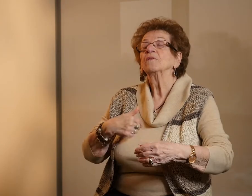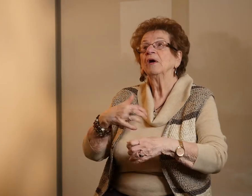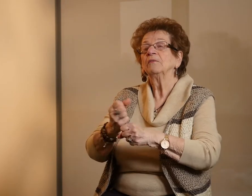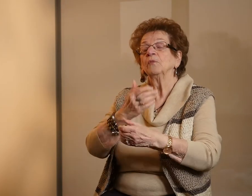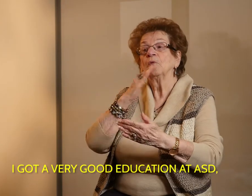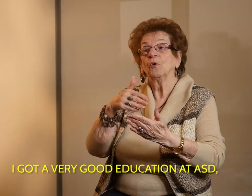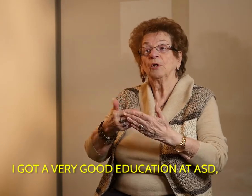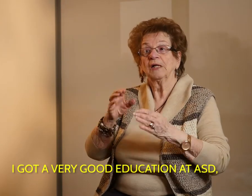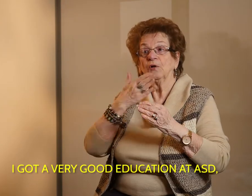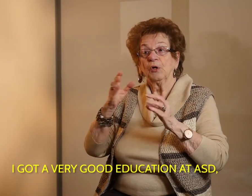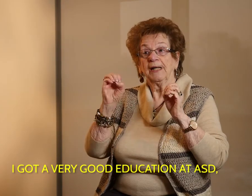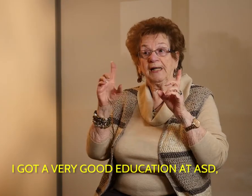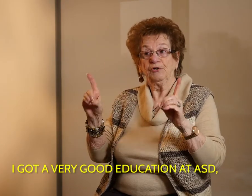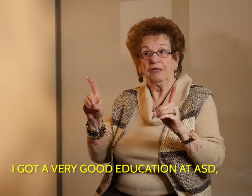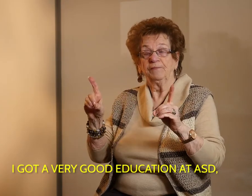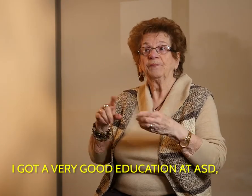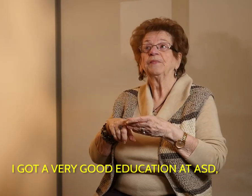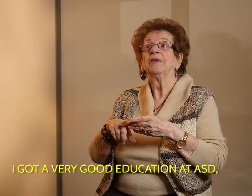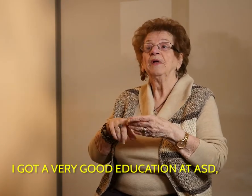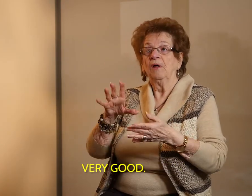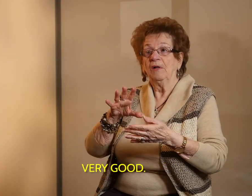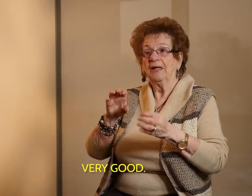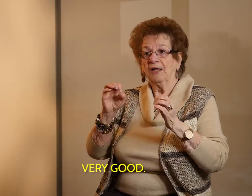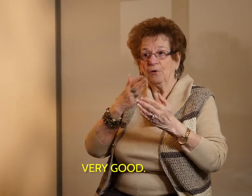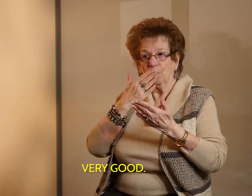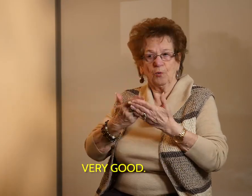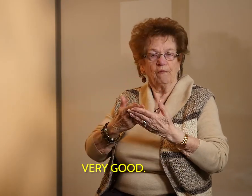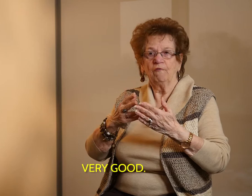1929. I got a very good education at ASD. Very good.